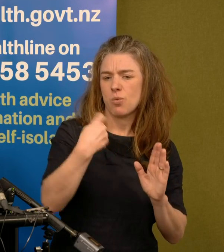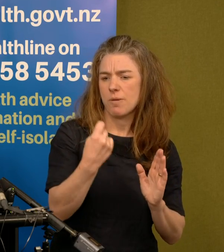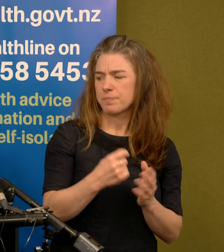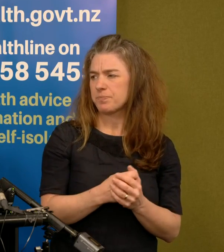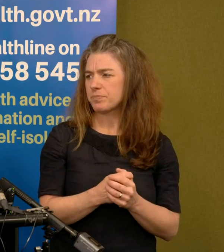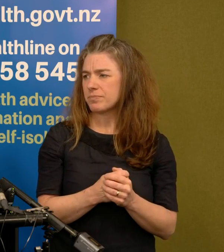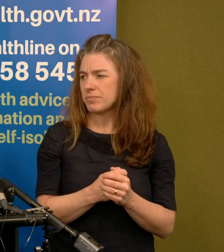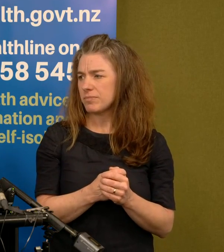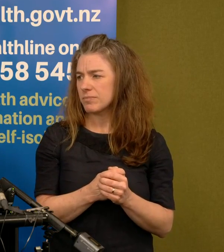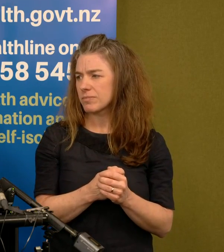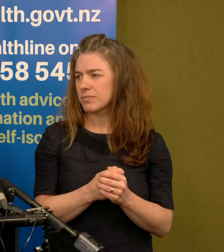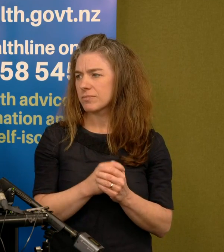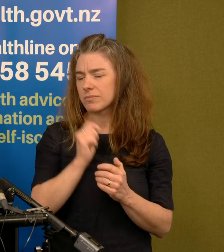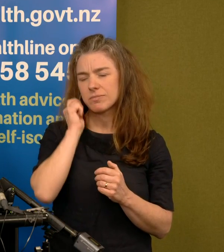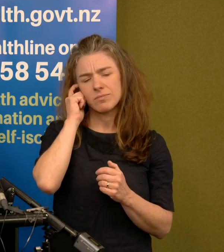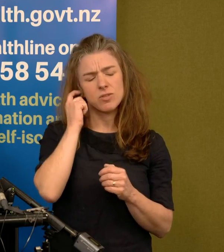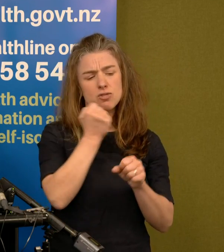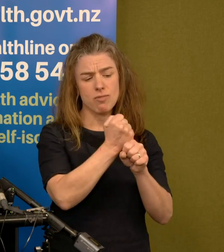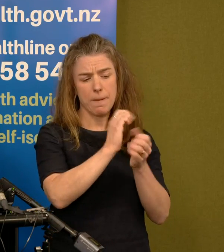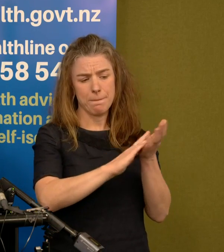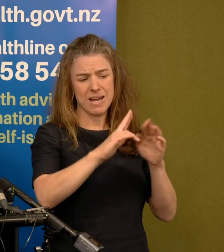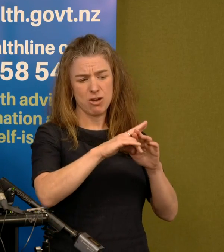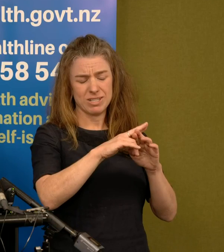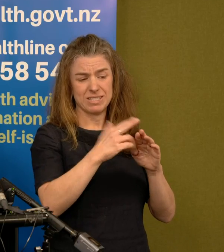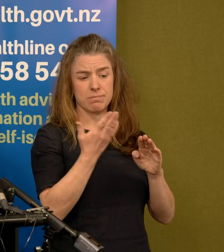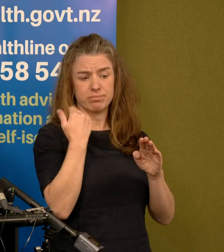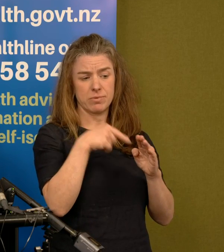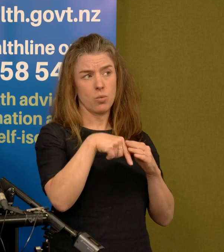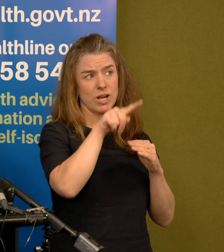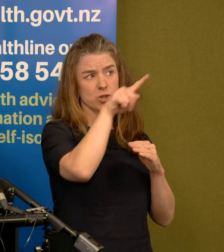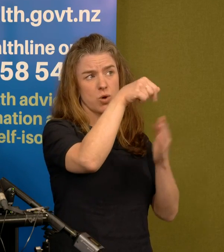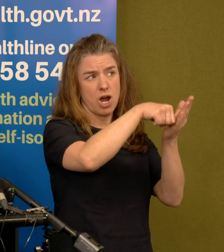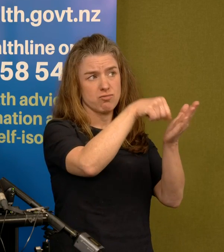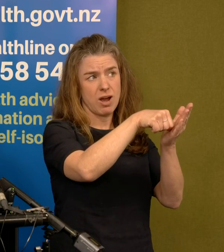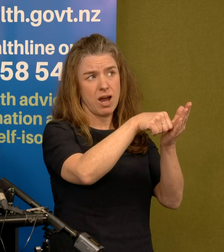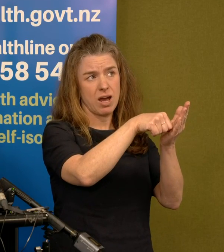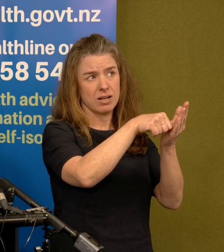So the people that you've identified as grandparents, they've been in Iran, they've come back on the plane,